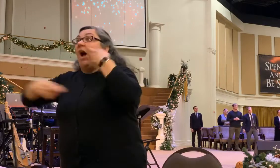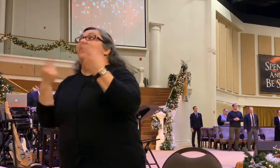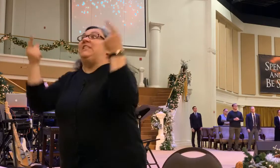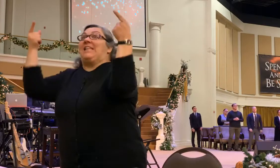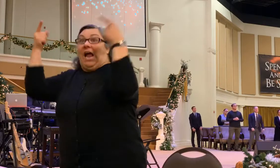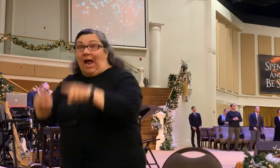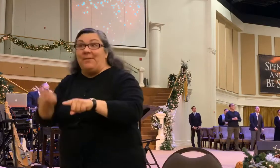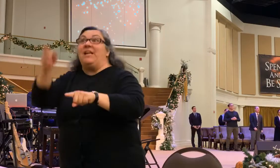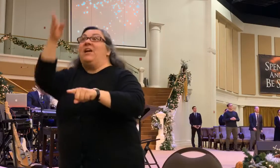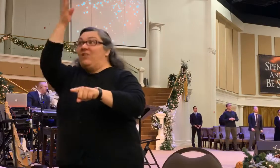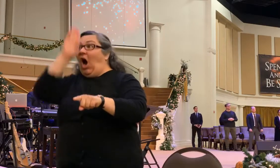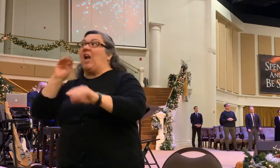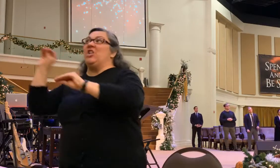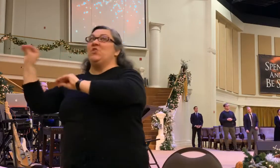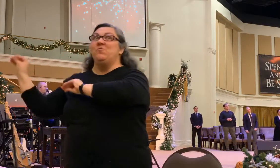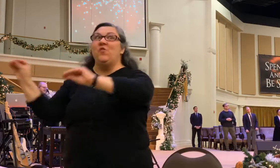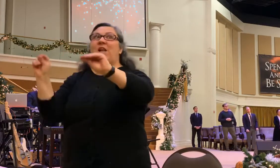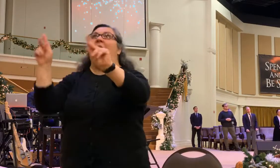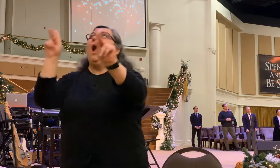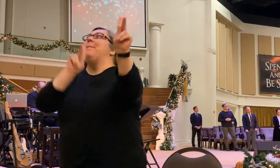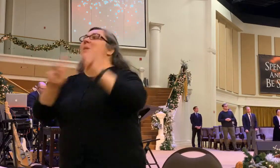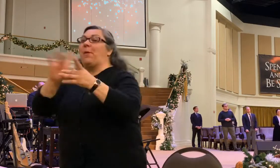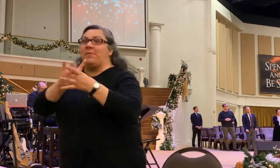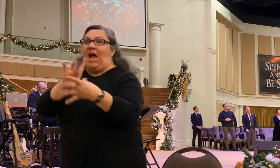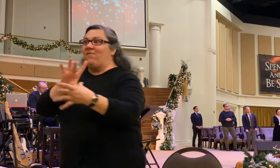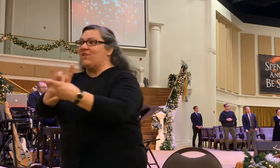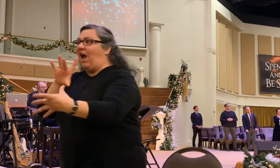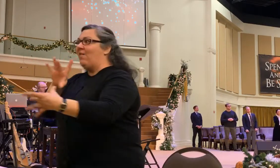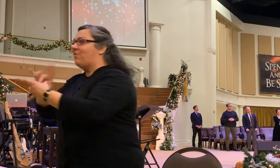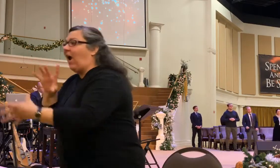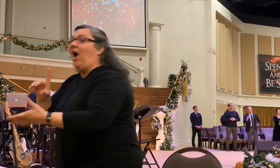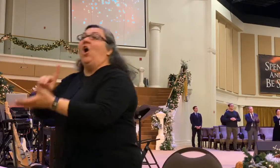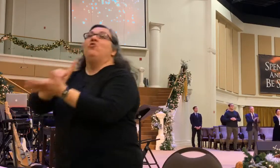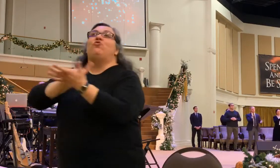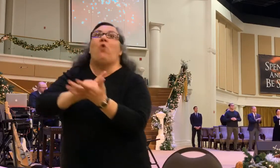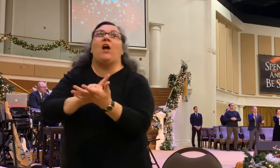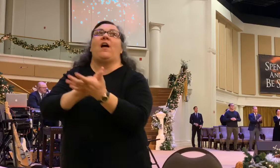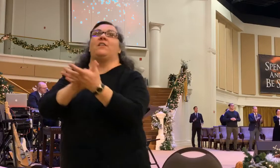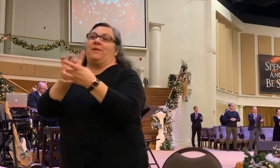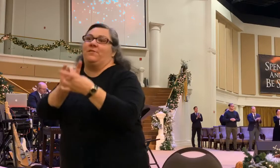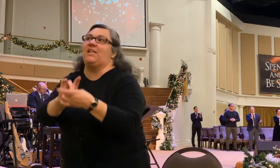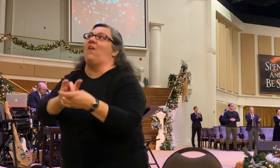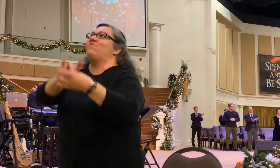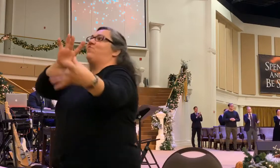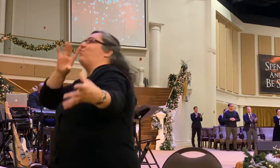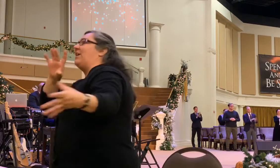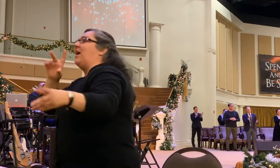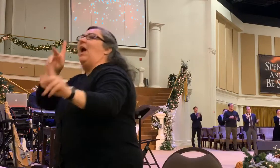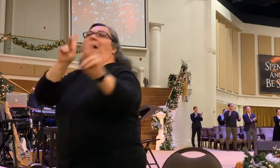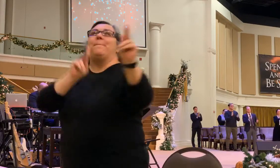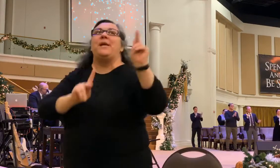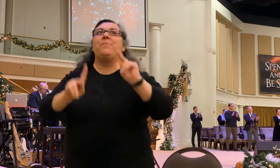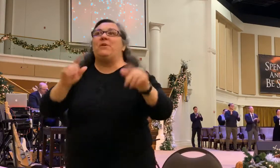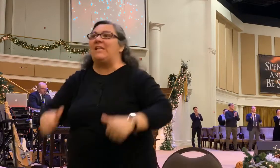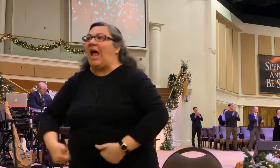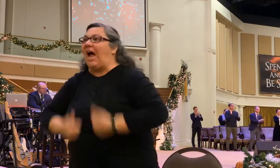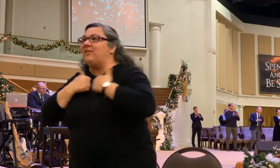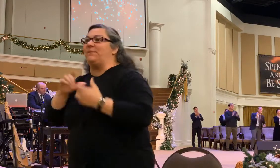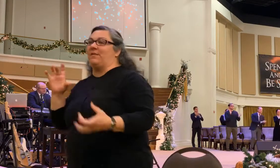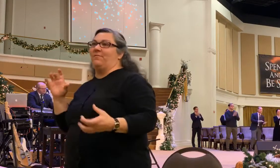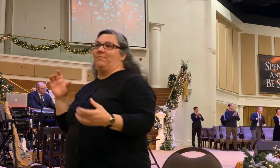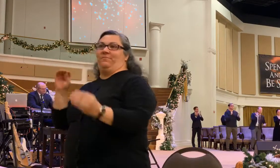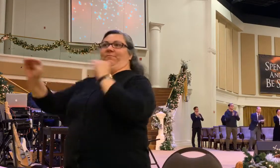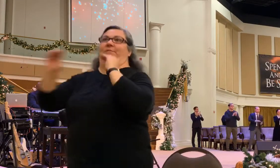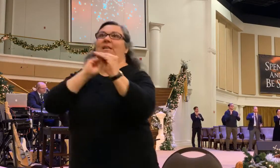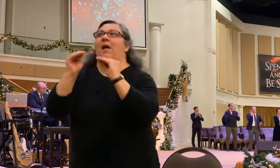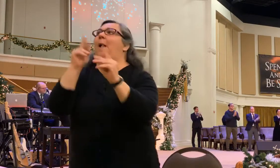God is on the move. People are getting set free. Drug addicts are getting set free. Marriages are getting put back together. People are